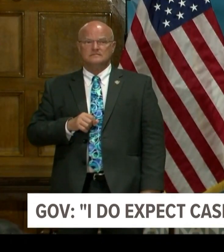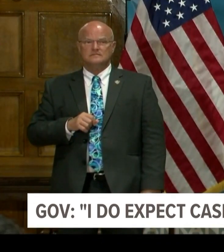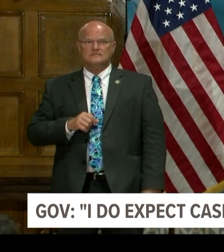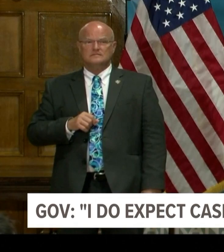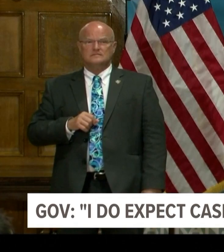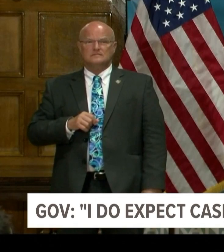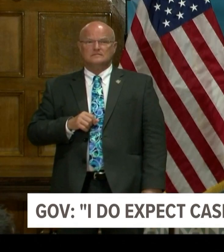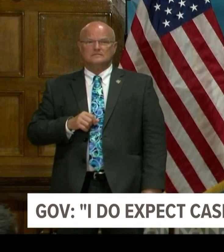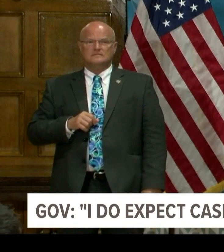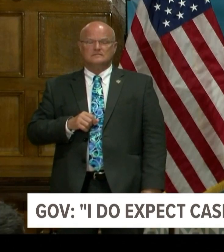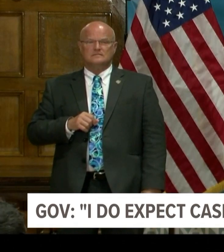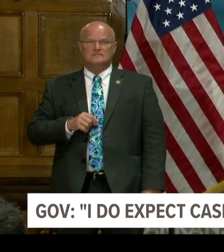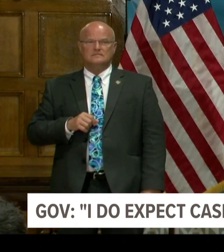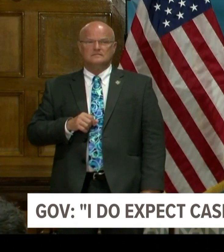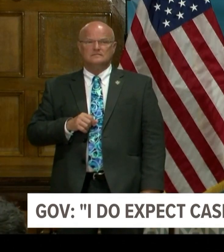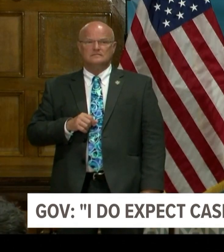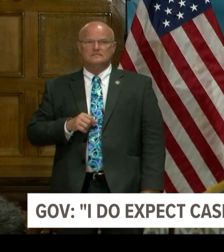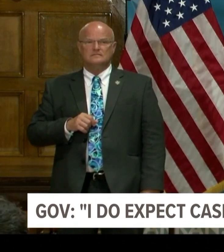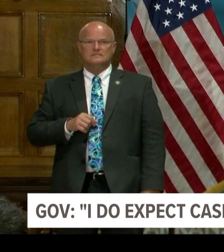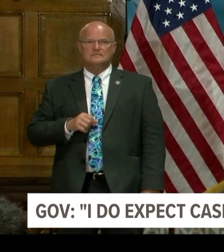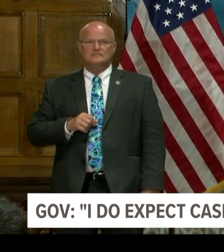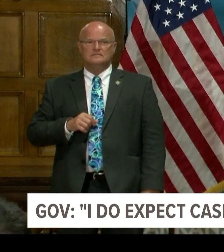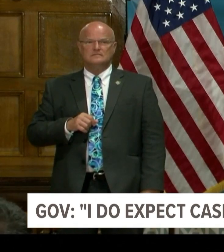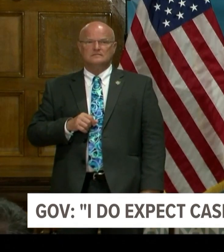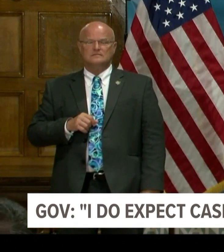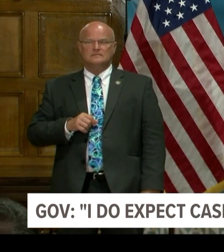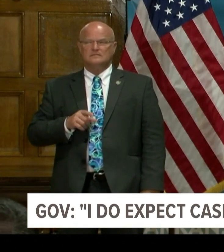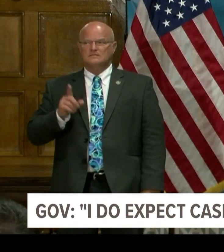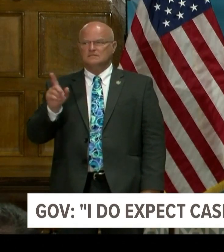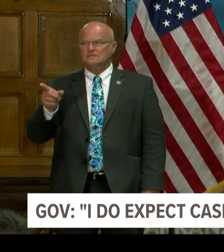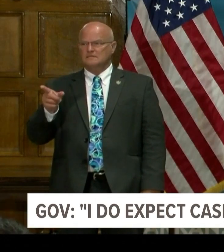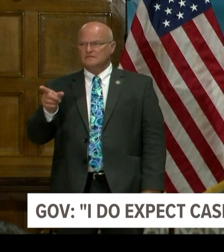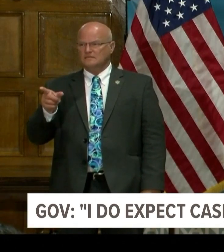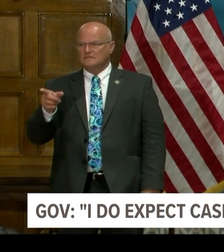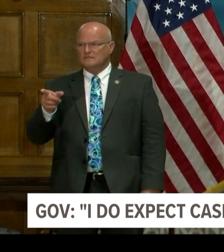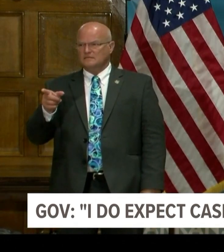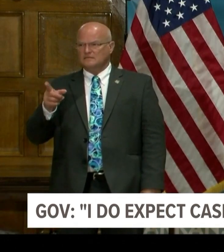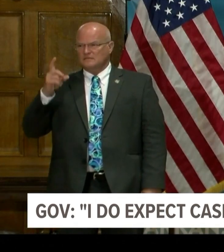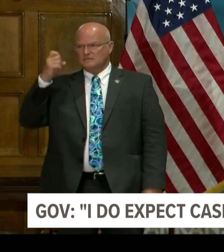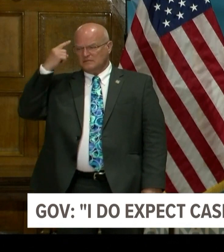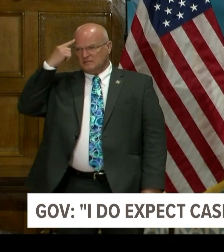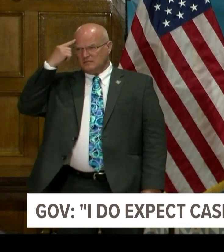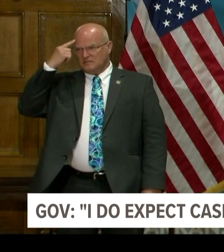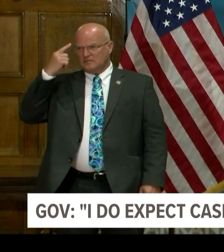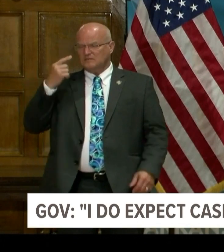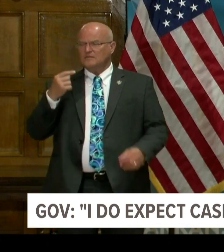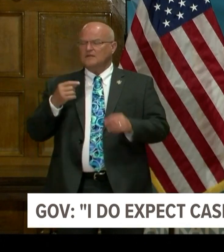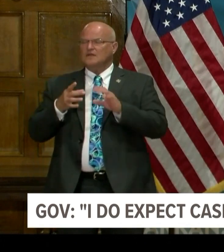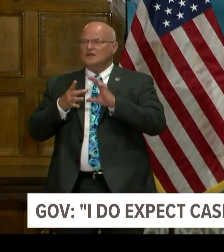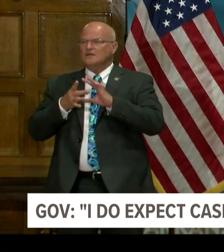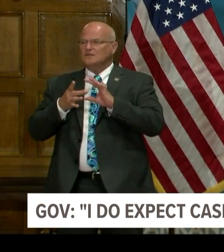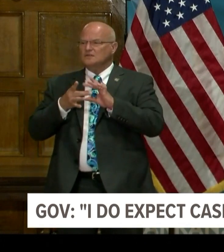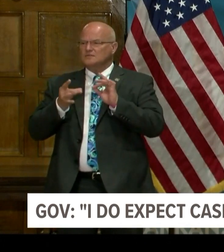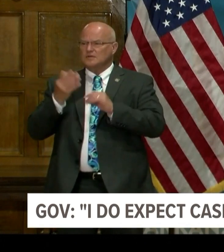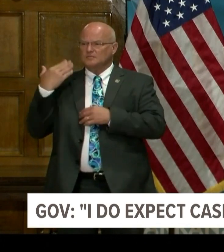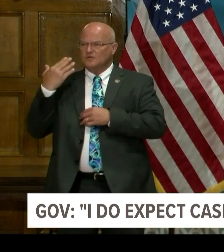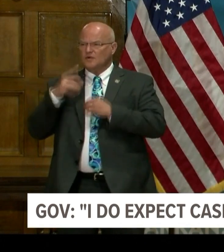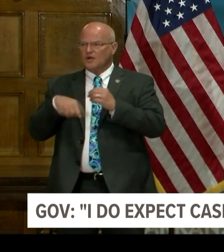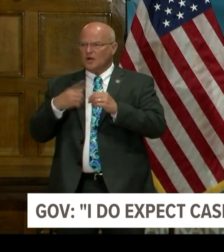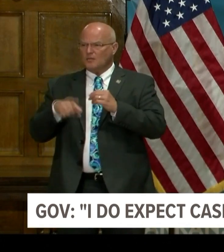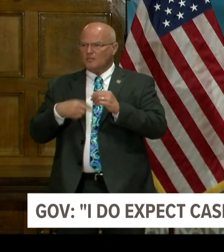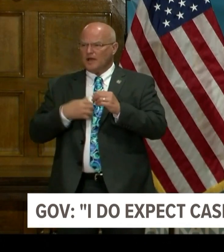and then right back here at the table. Governor Hutchinson, you mentioned before